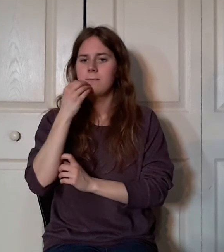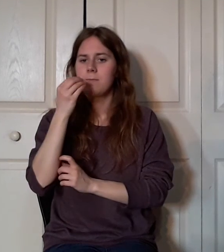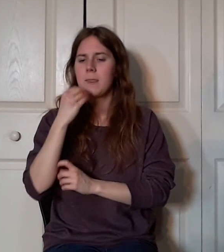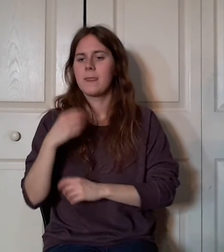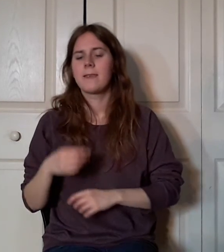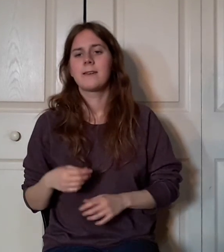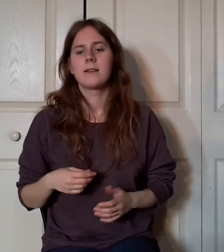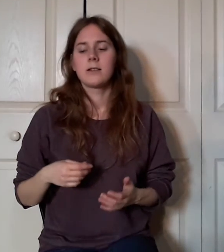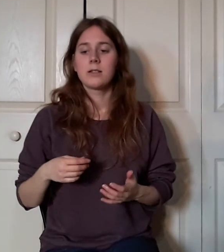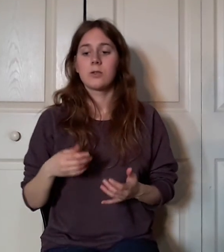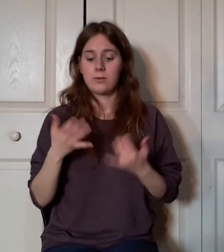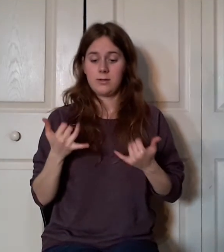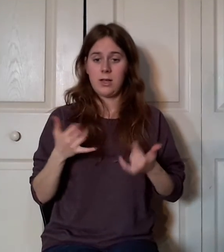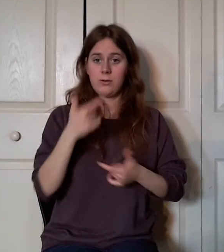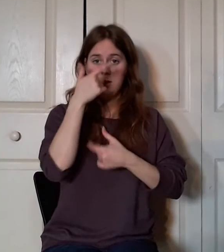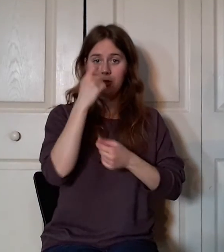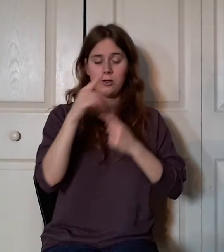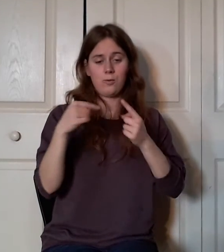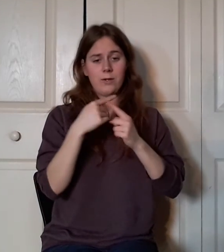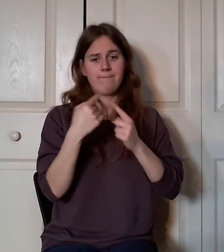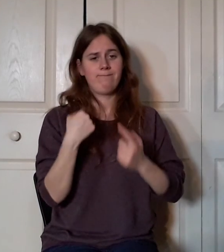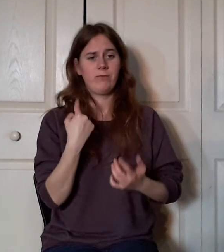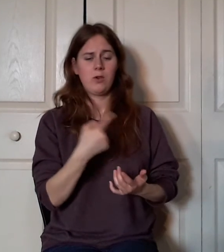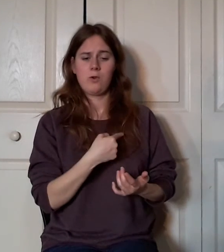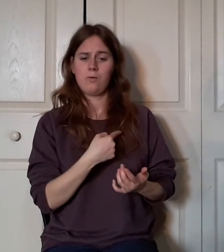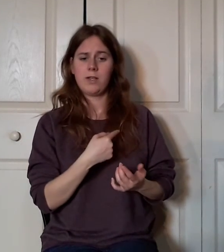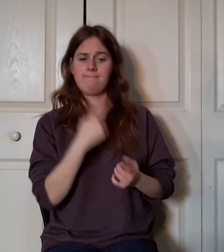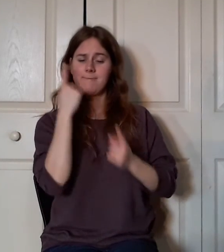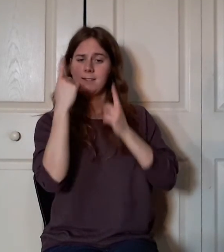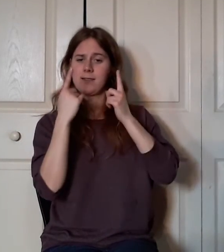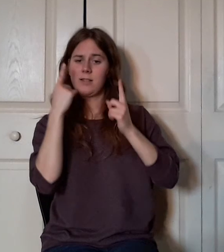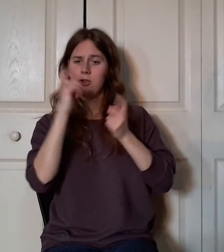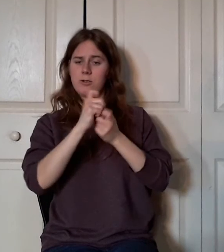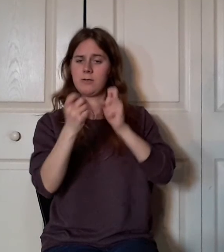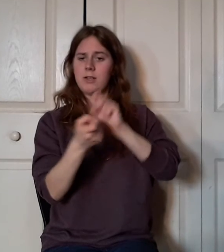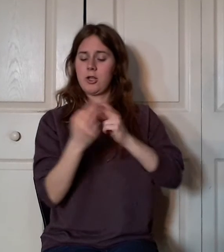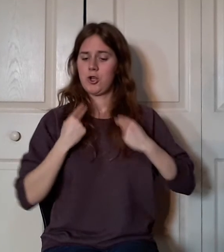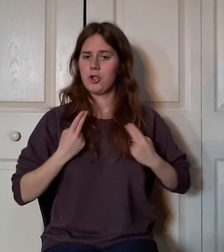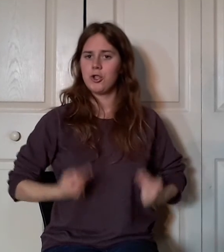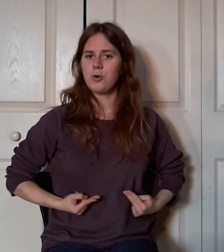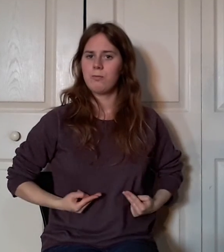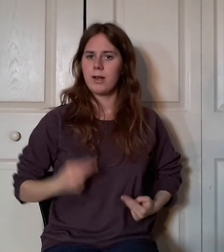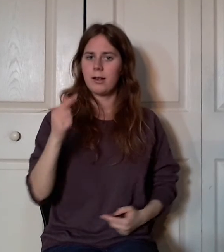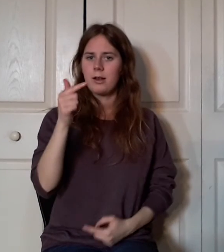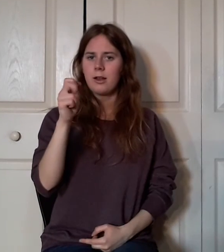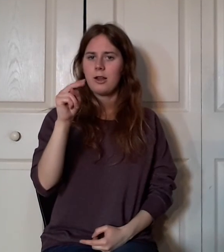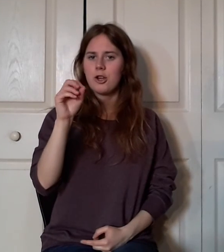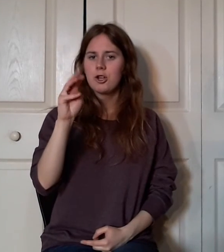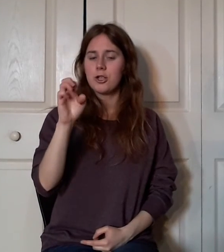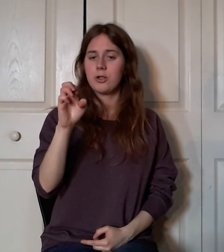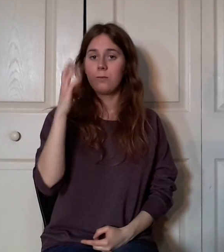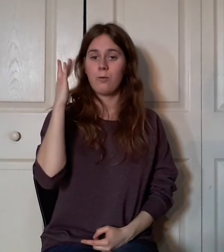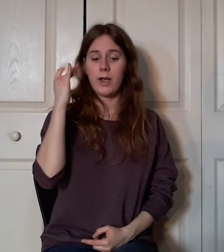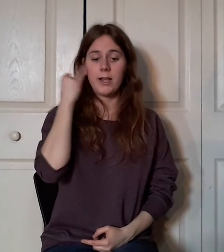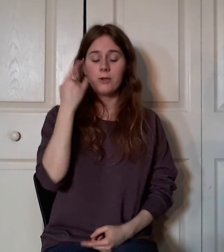we start thinking about modifying the human genome itself. Because when you're modifying genetics, you're not just modifying one organism, you're modifying all of